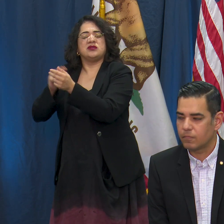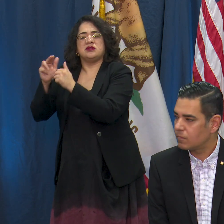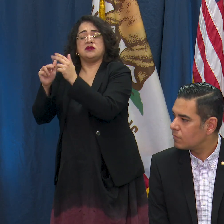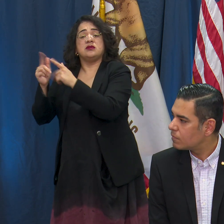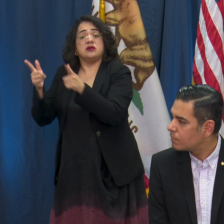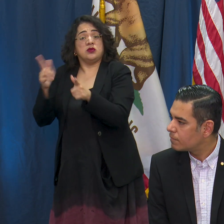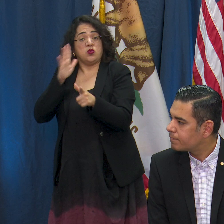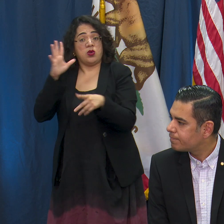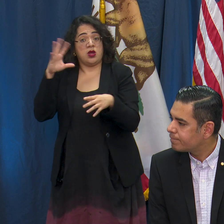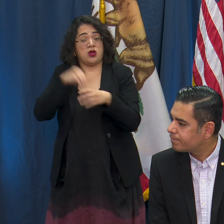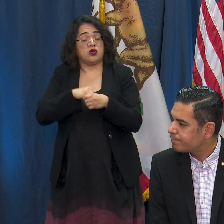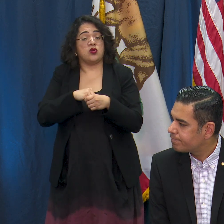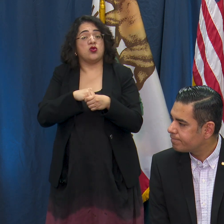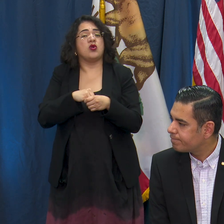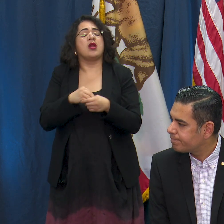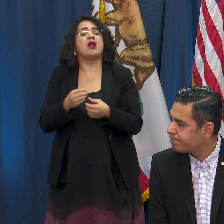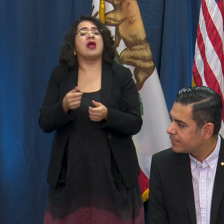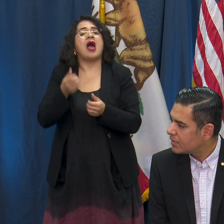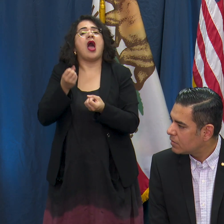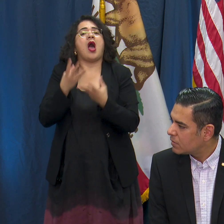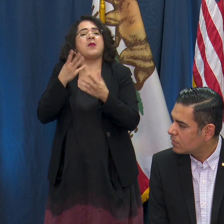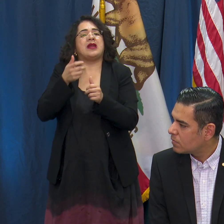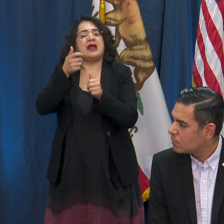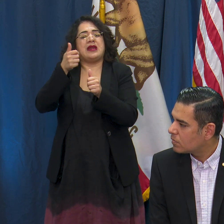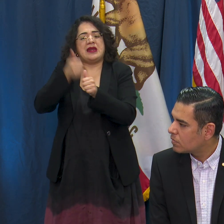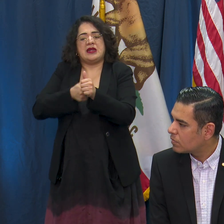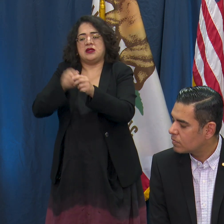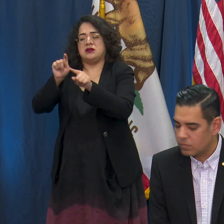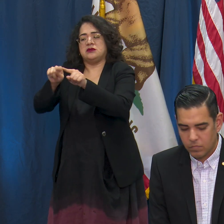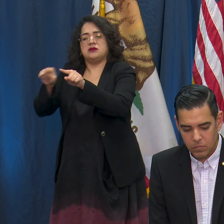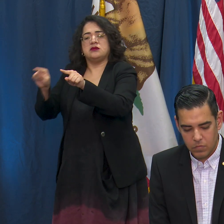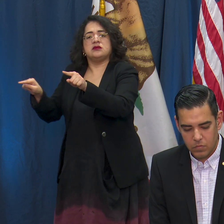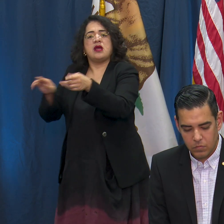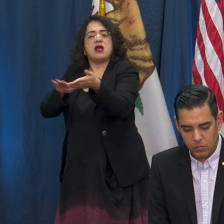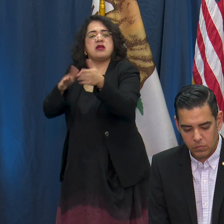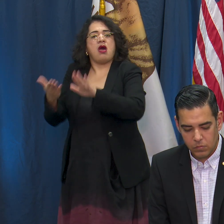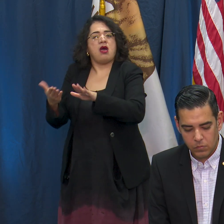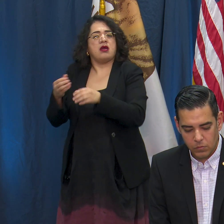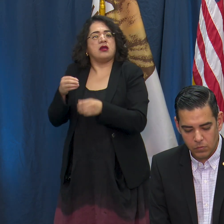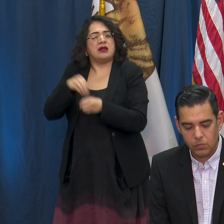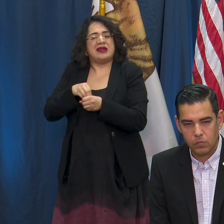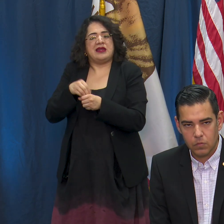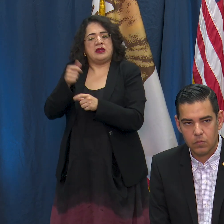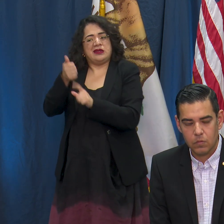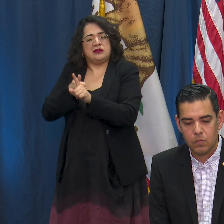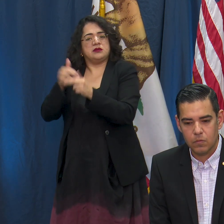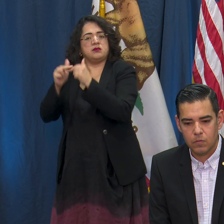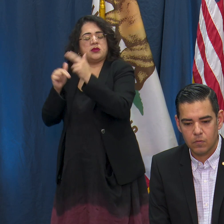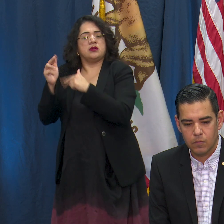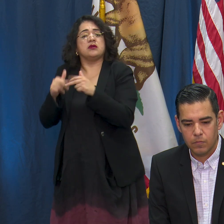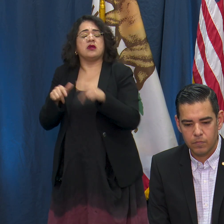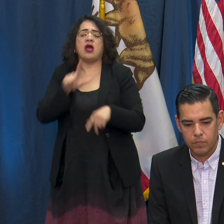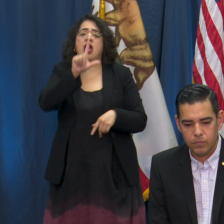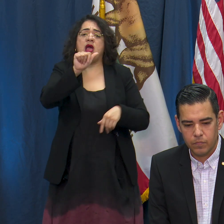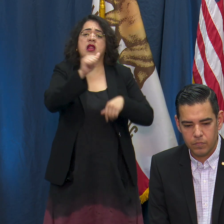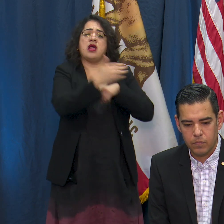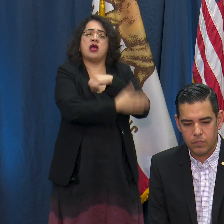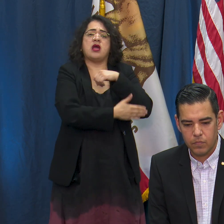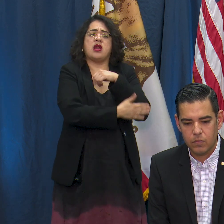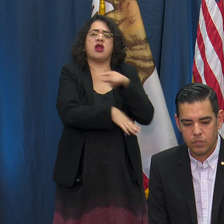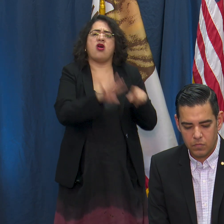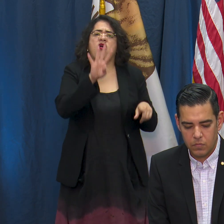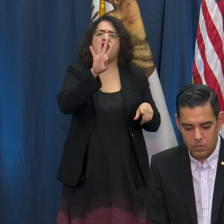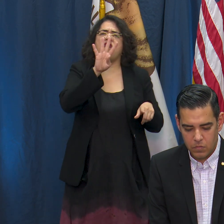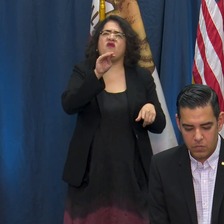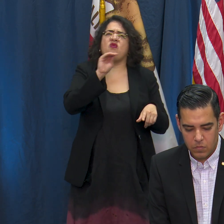per facility at this point? And a second part question, LA County is averaging about